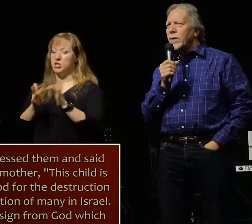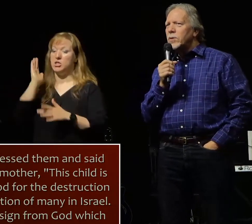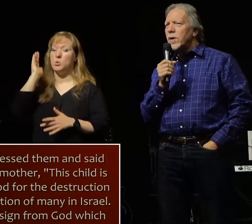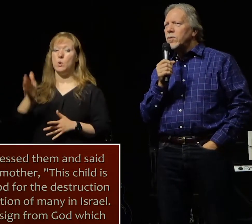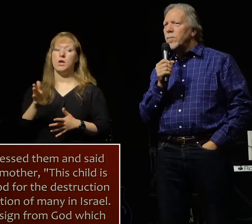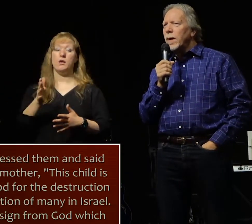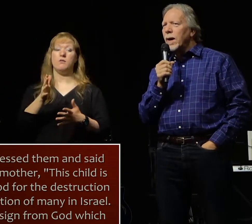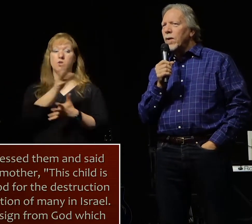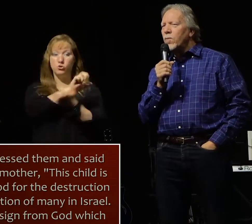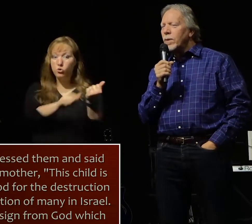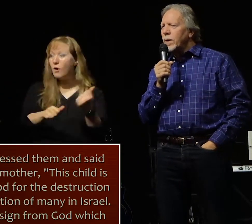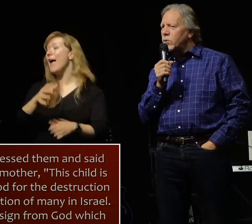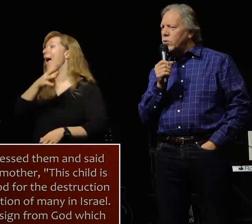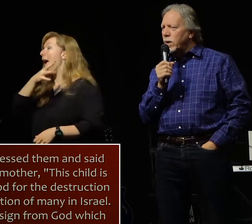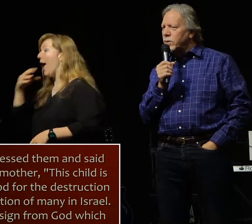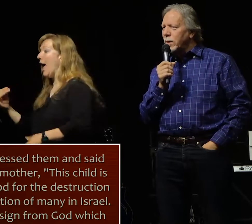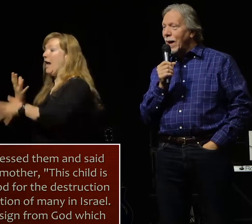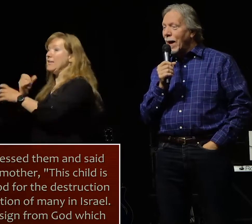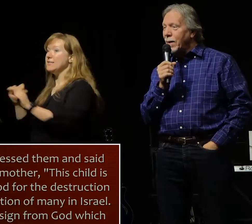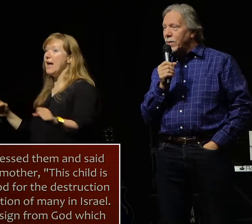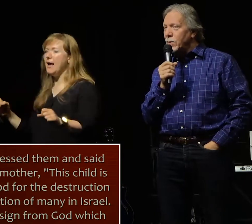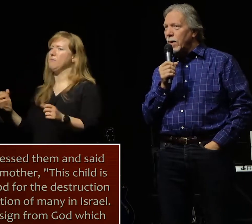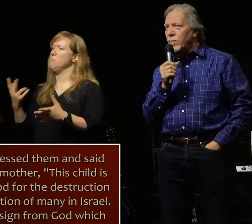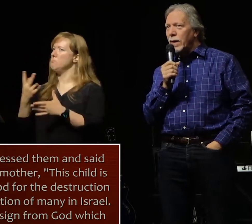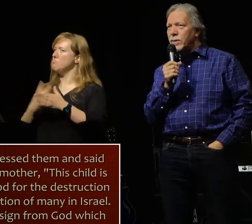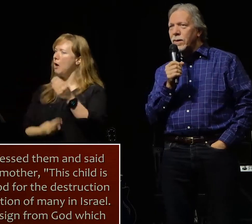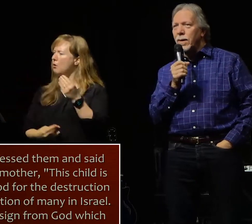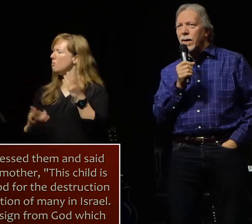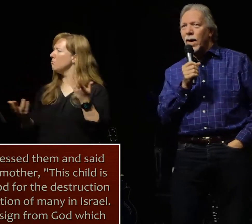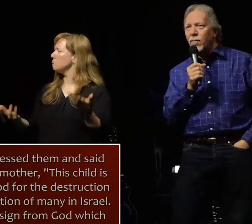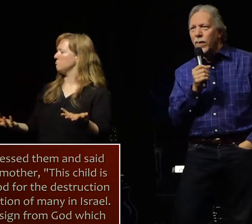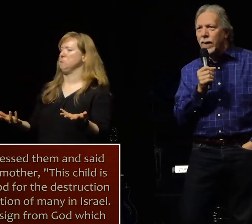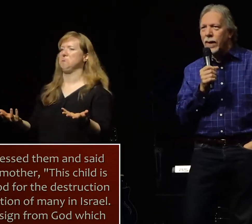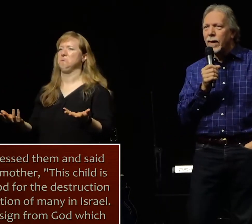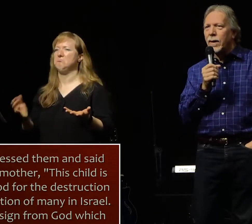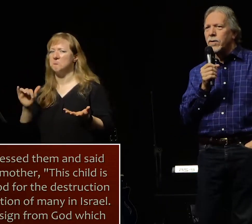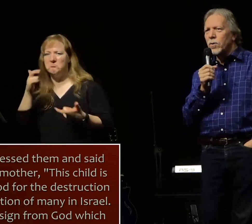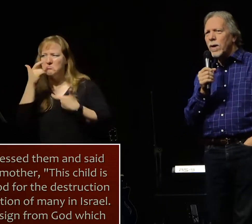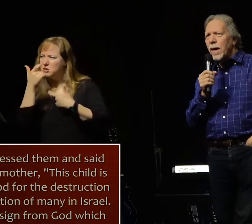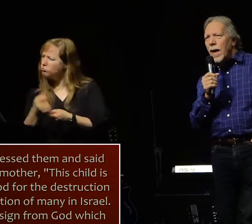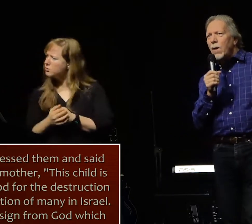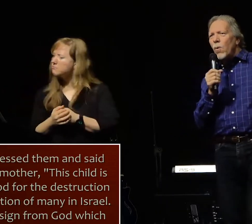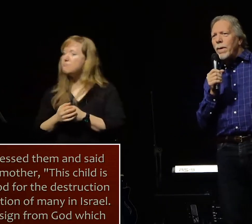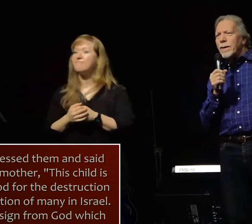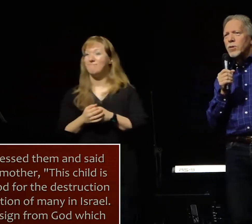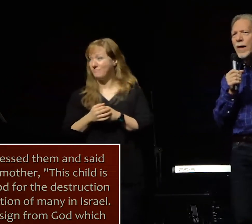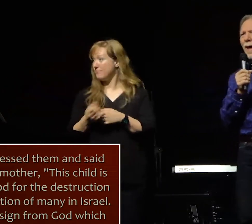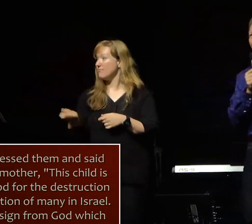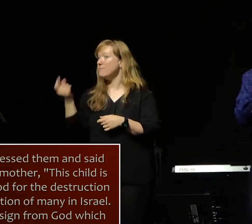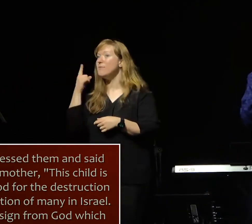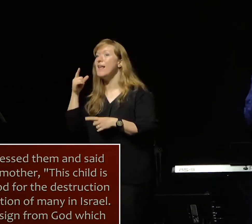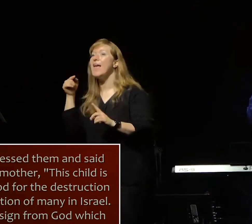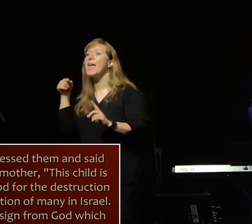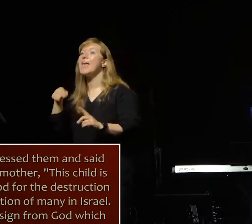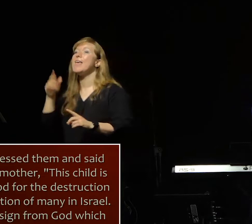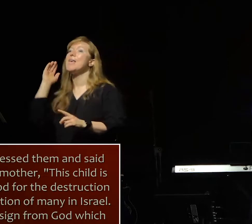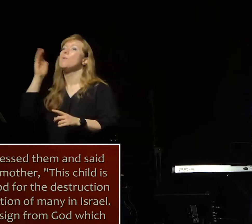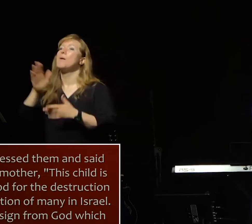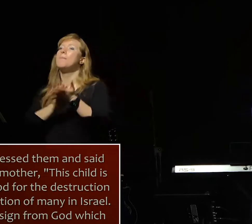child is chosen by God for the destruction and the salvation of many in Israel. He will be a sign.